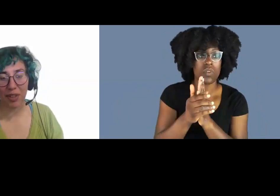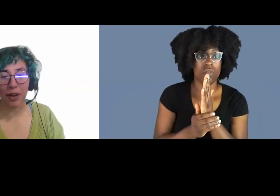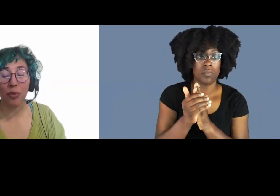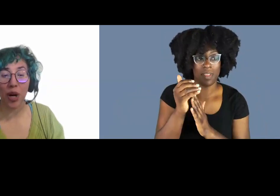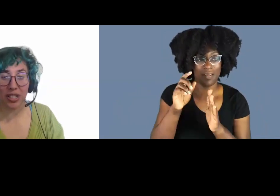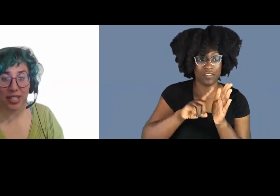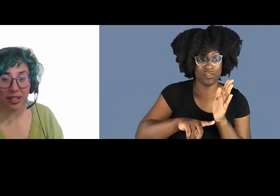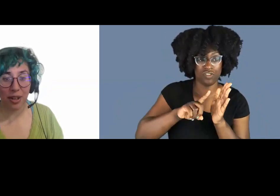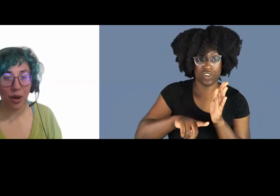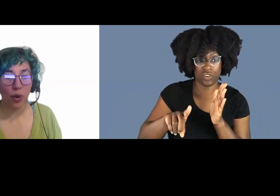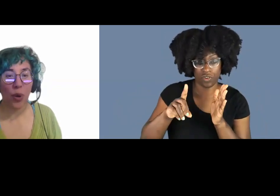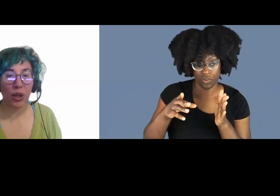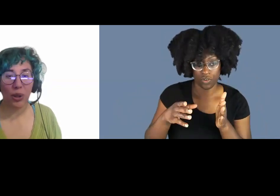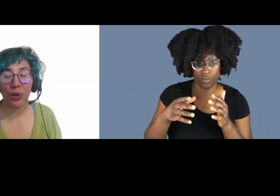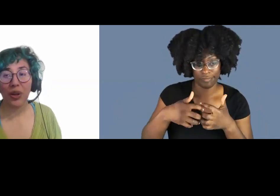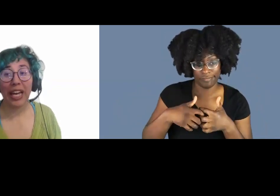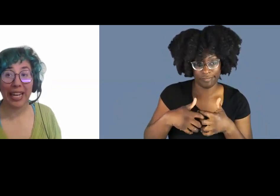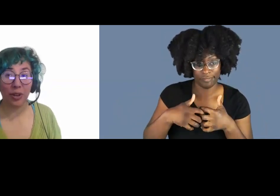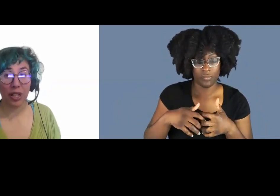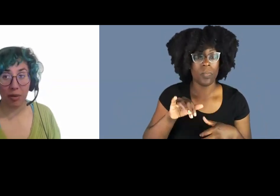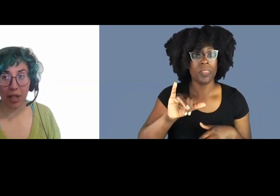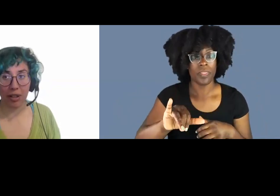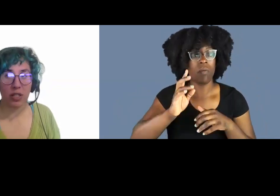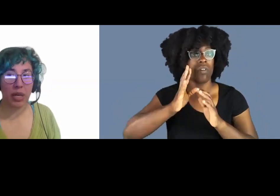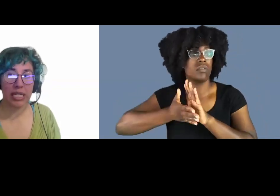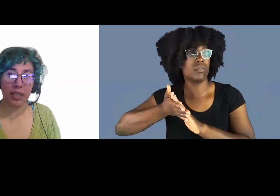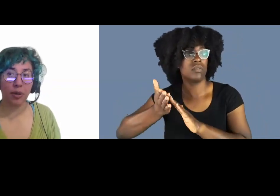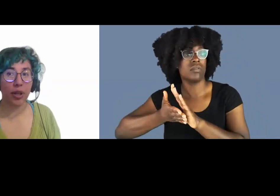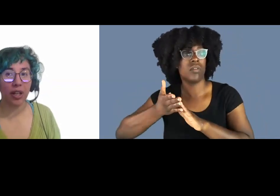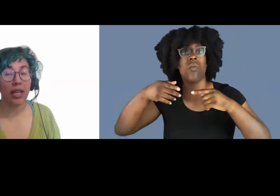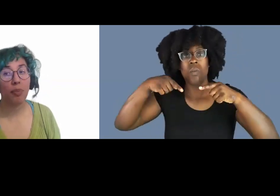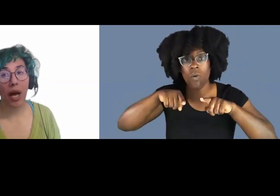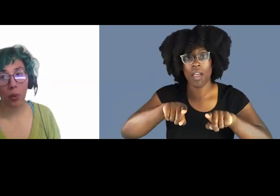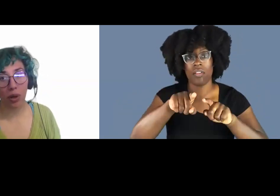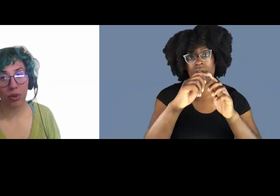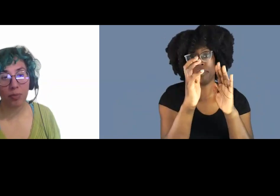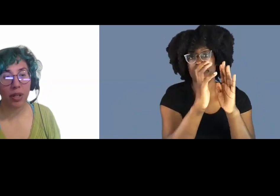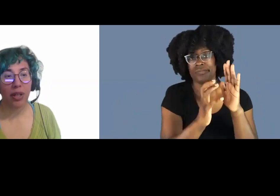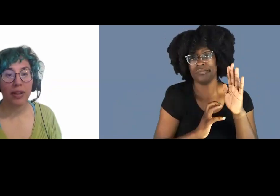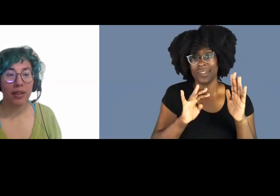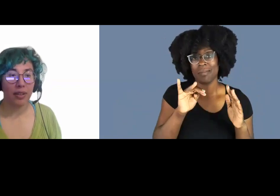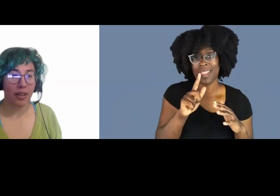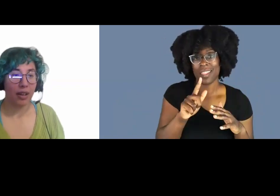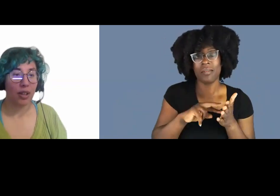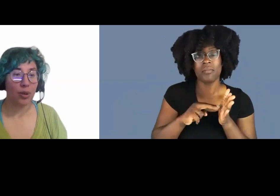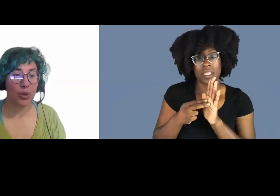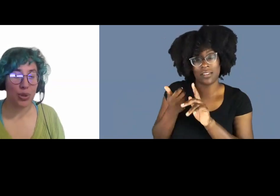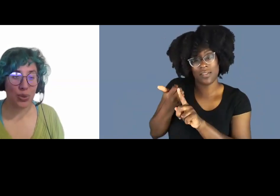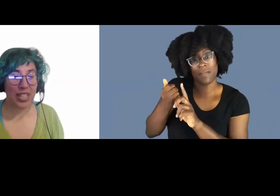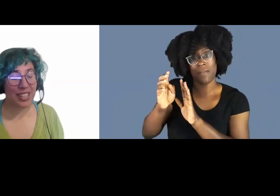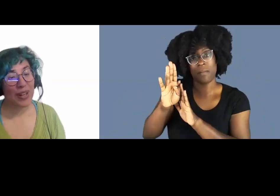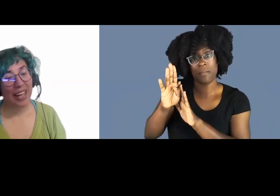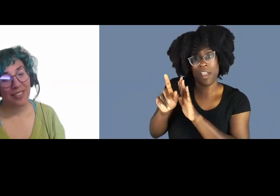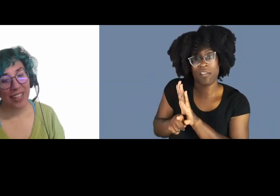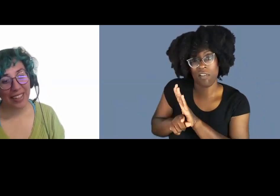is something that runs while you create your email. It's basically running in the background. You